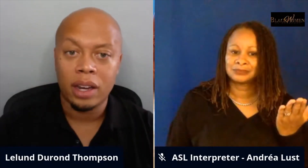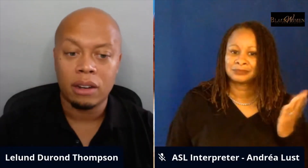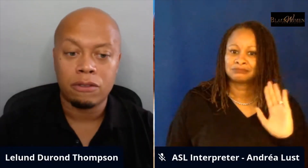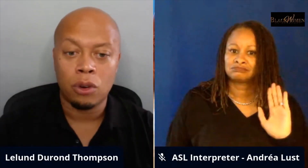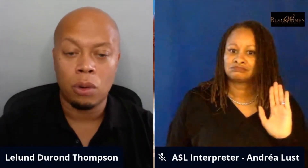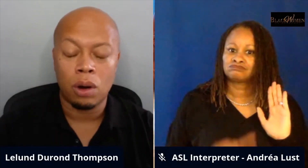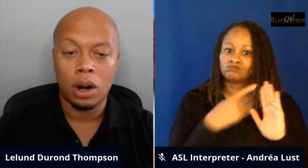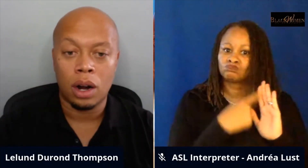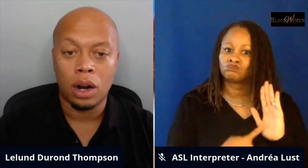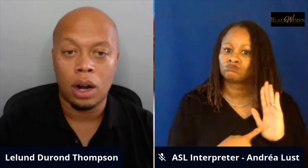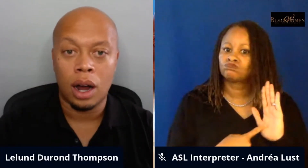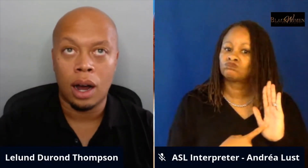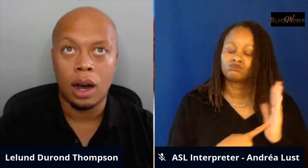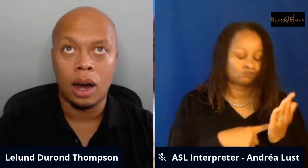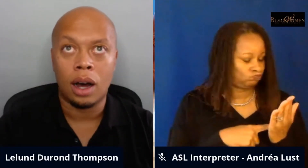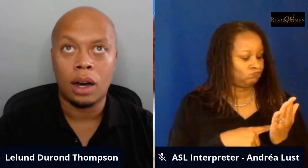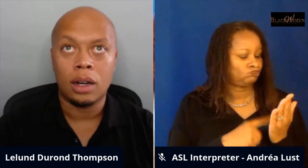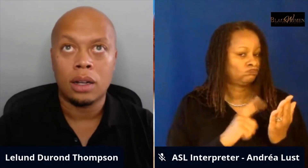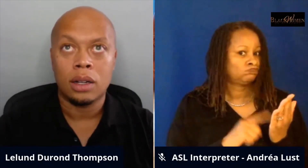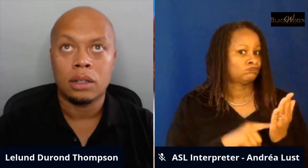I waiting for